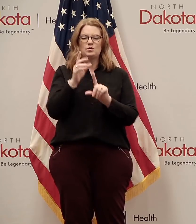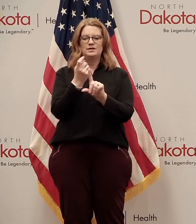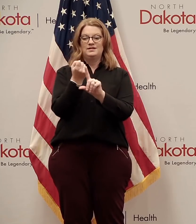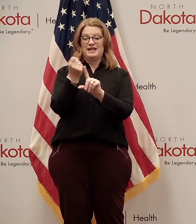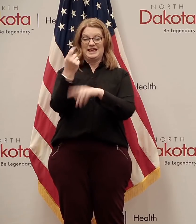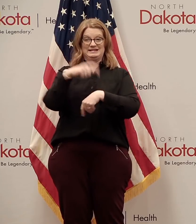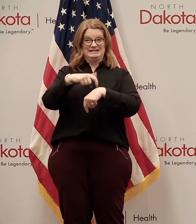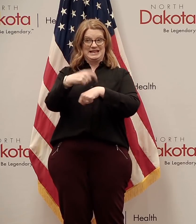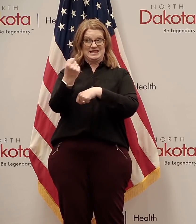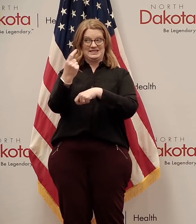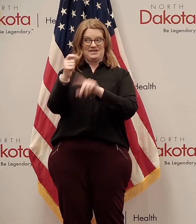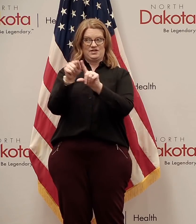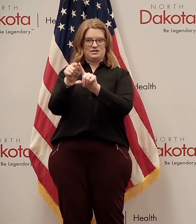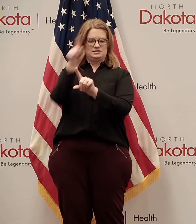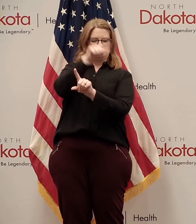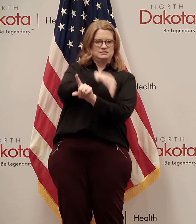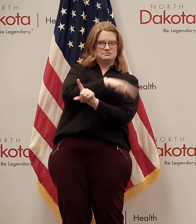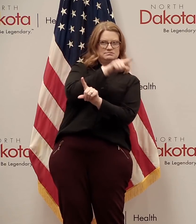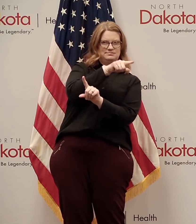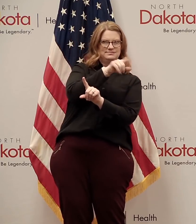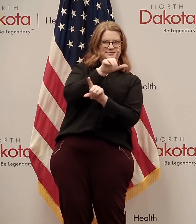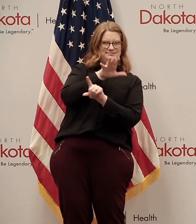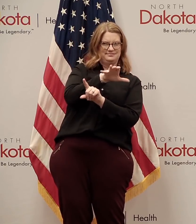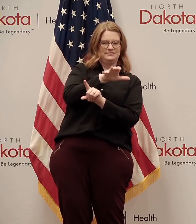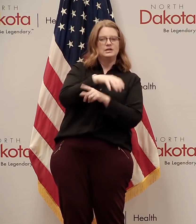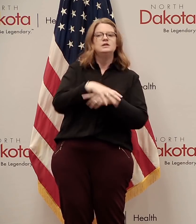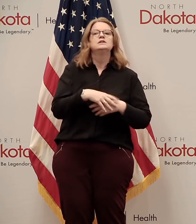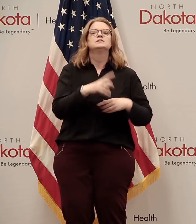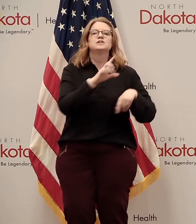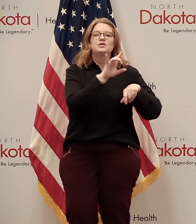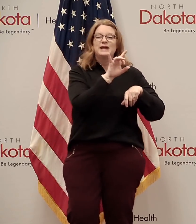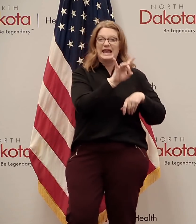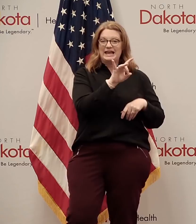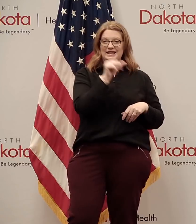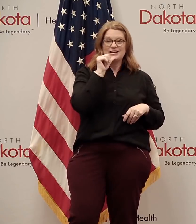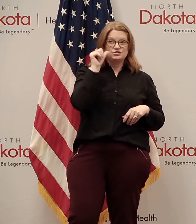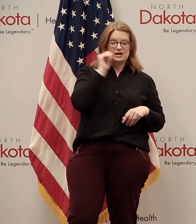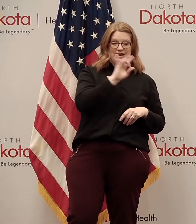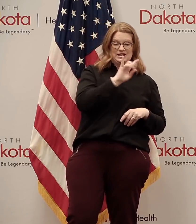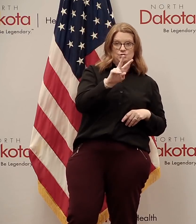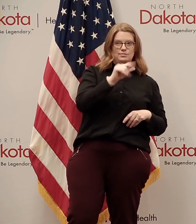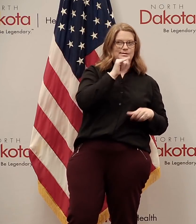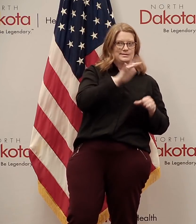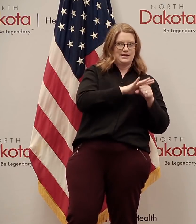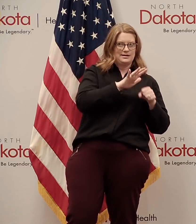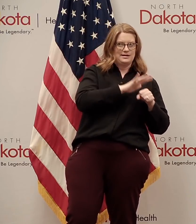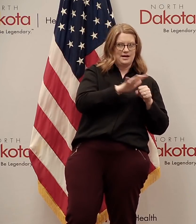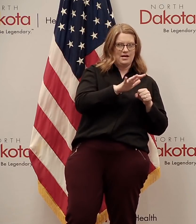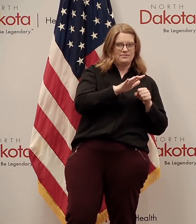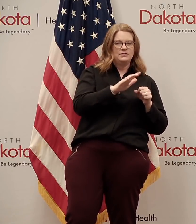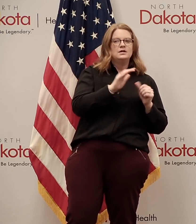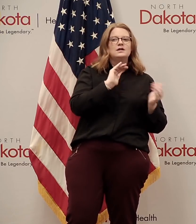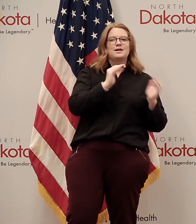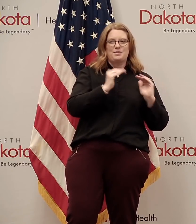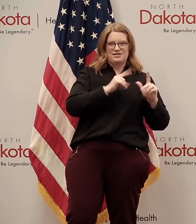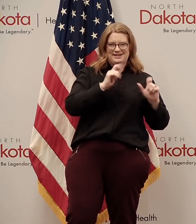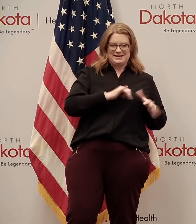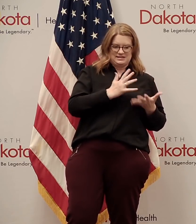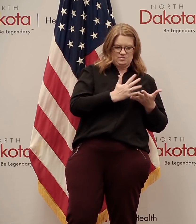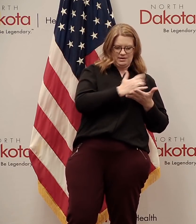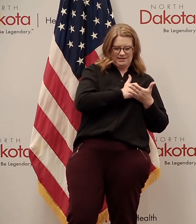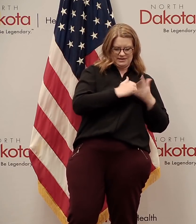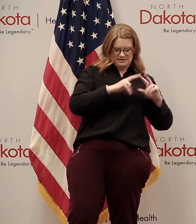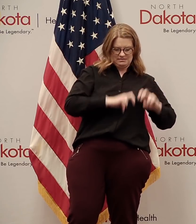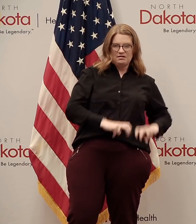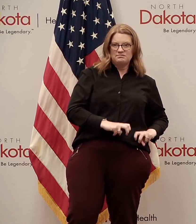prior. The 82 that we reported yesterday was underreported relative to the test that came in and